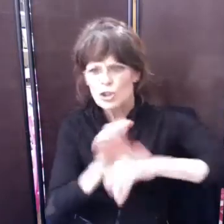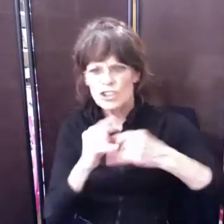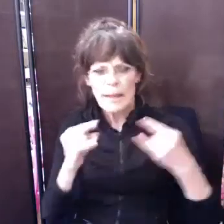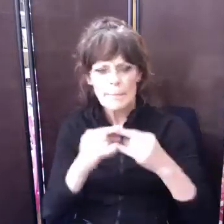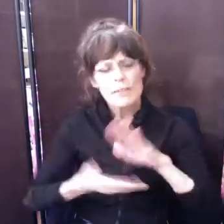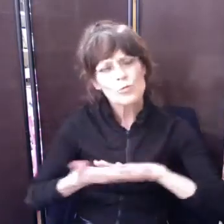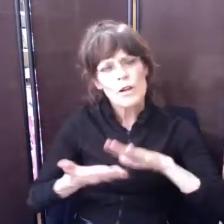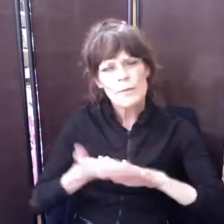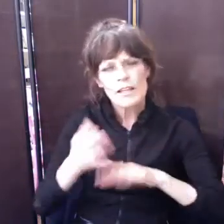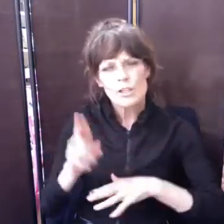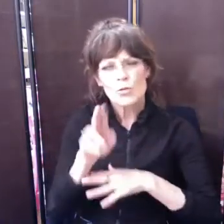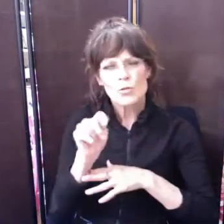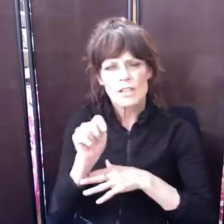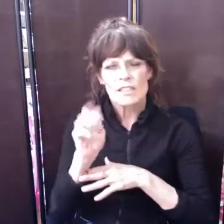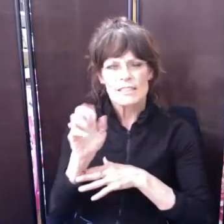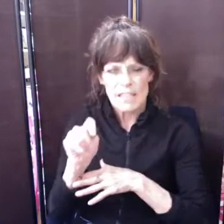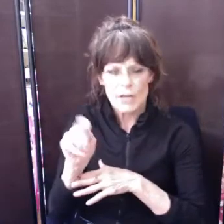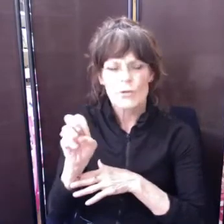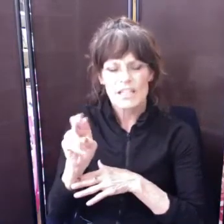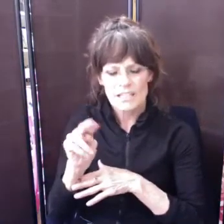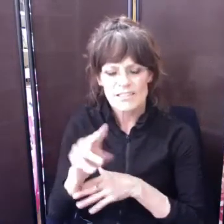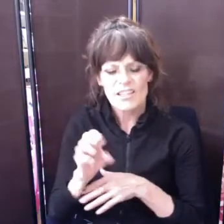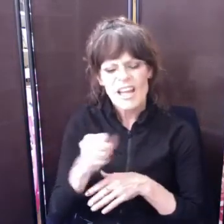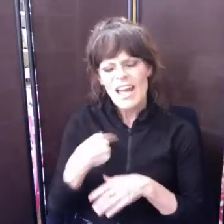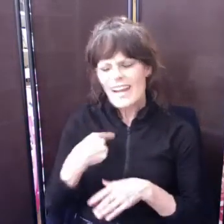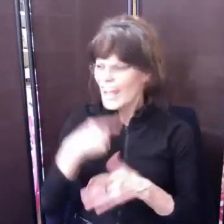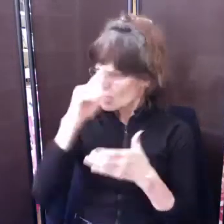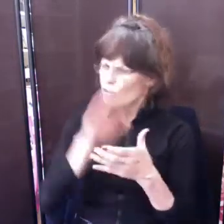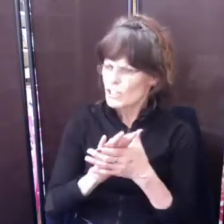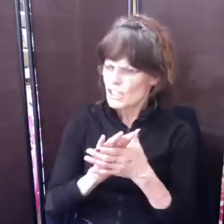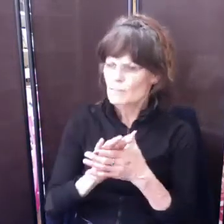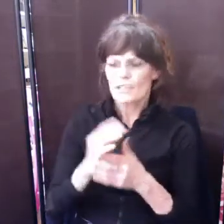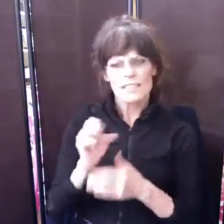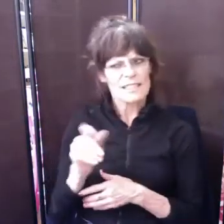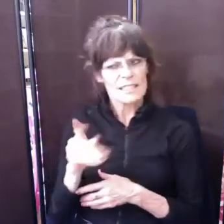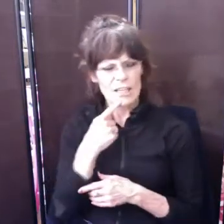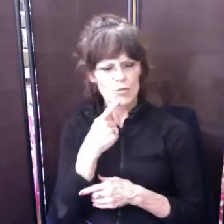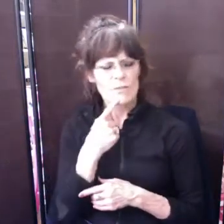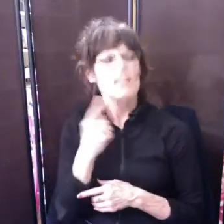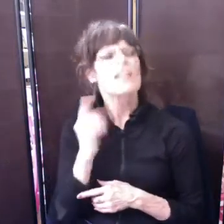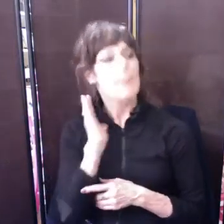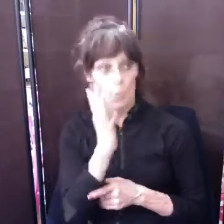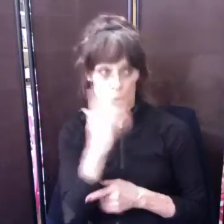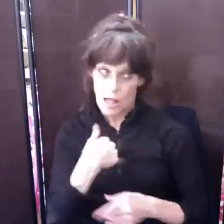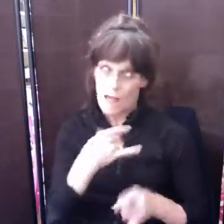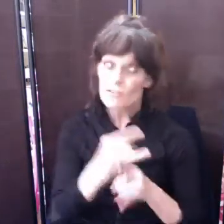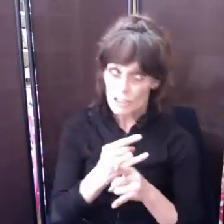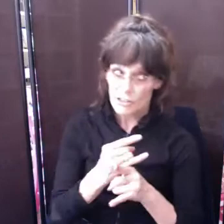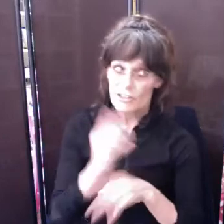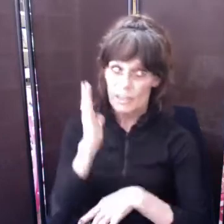Unitarians, and they're loose. And I only agreed to go after Sid assured me that they would have liquor at the Benneville Pines. You know, and